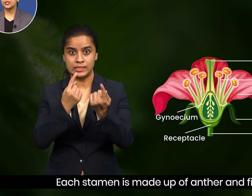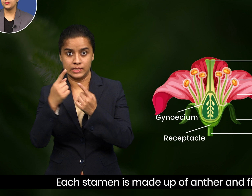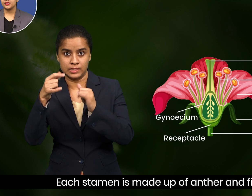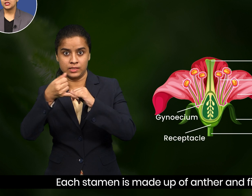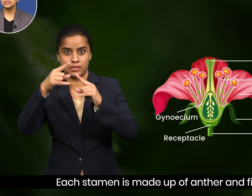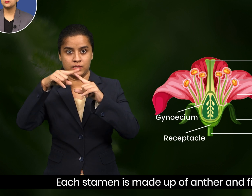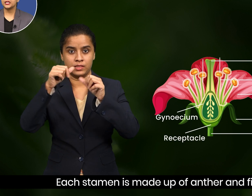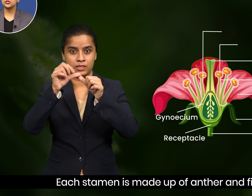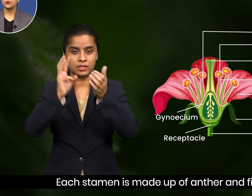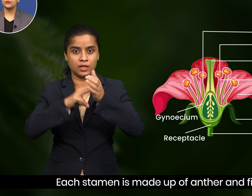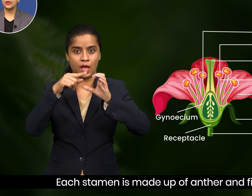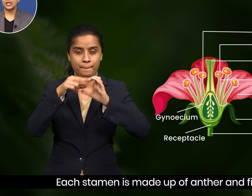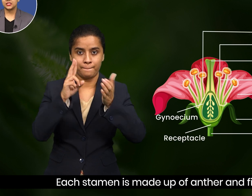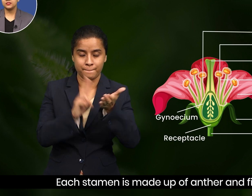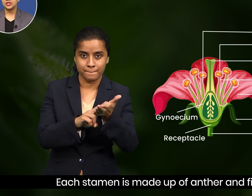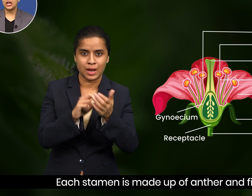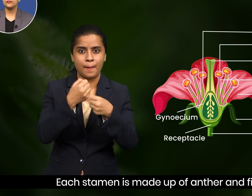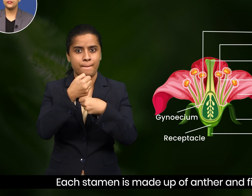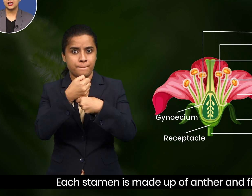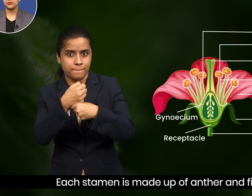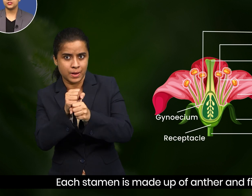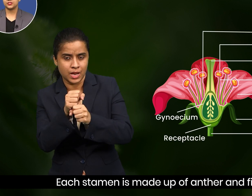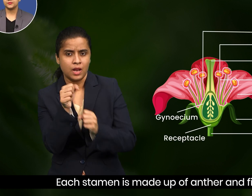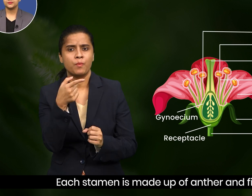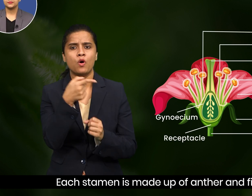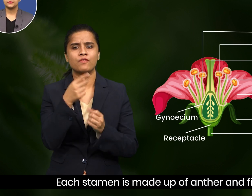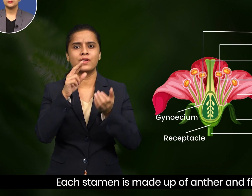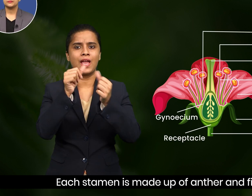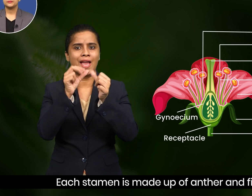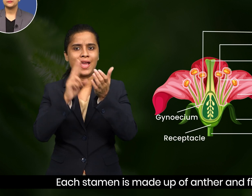Each stamen is made up of anther and filament.